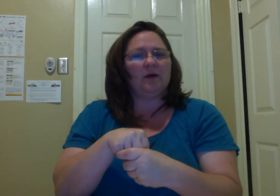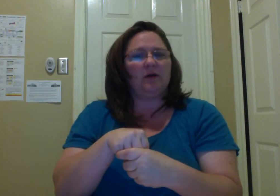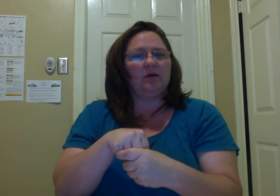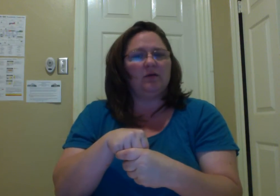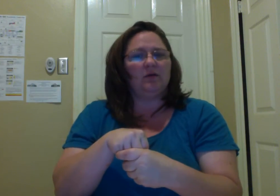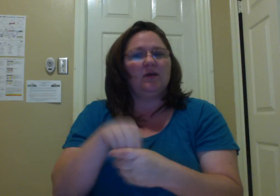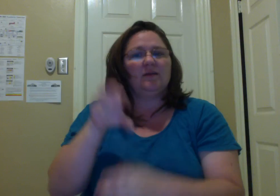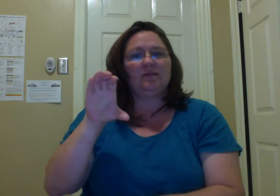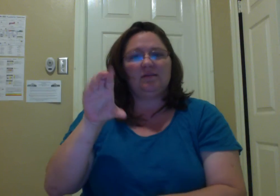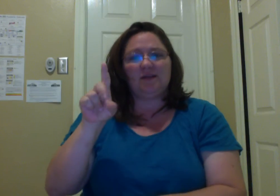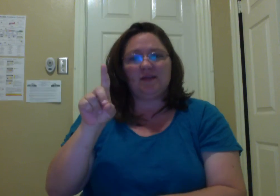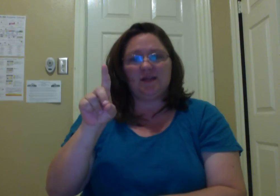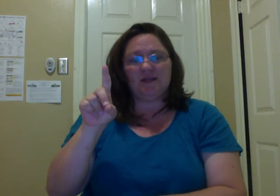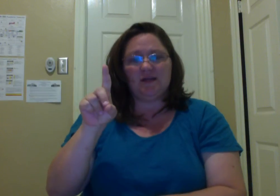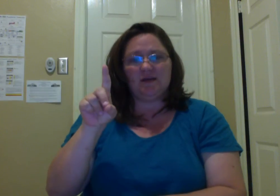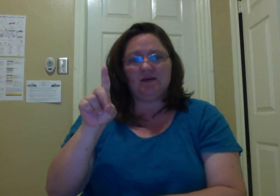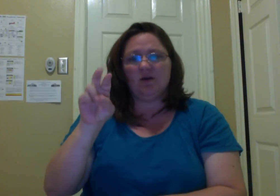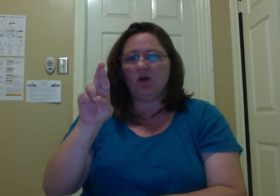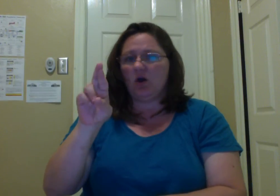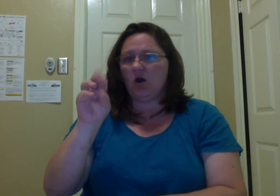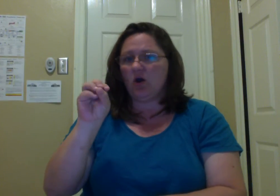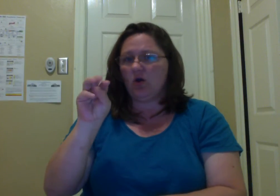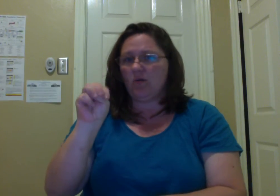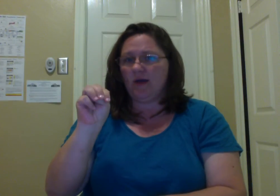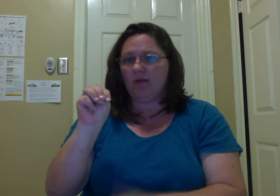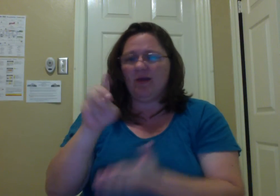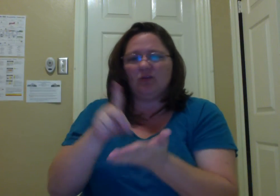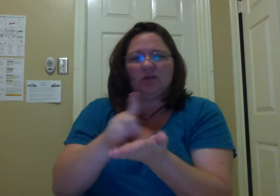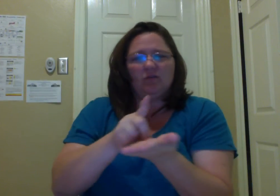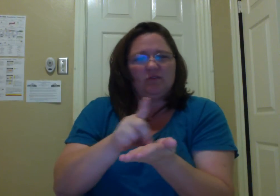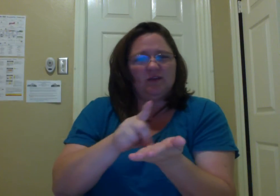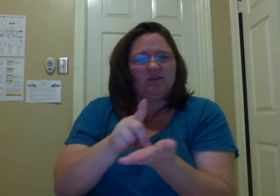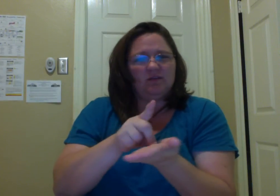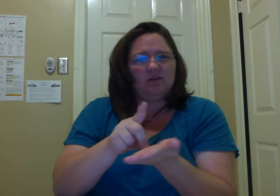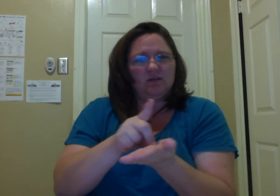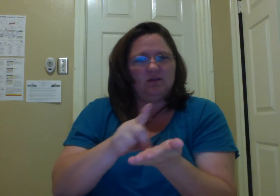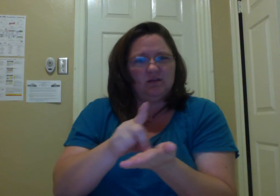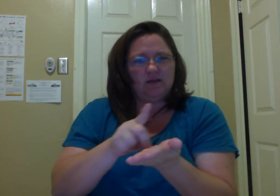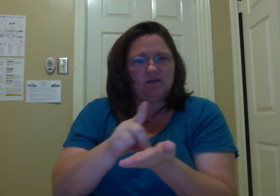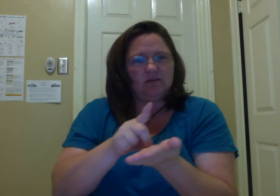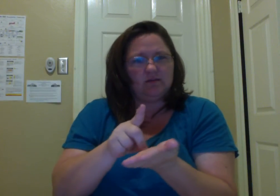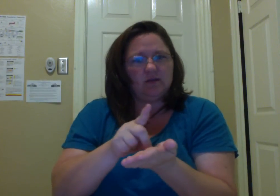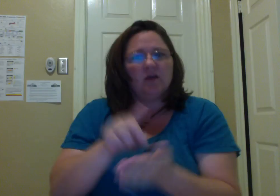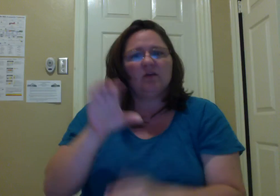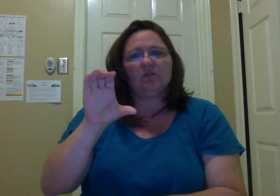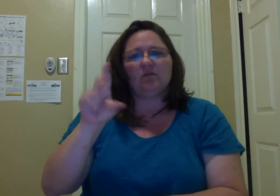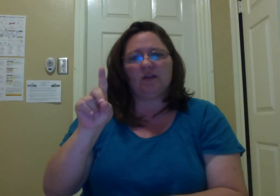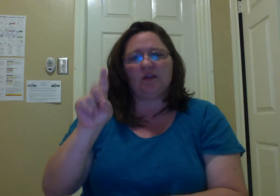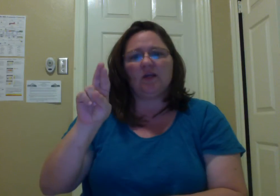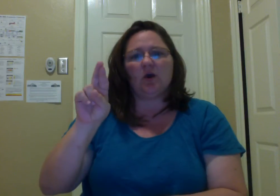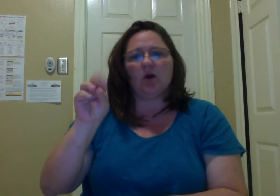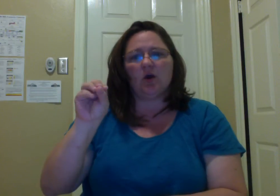spell CD-ROM. And you can do disc like this. So